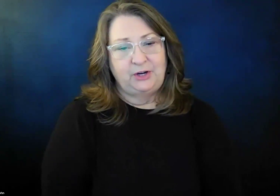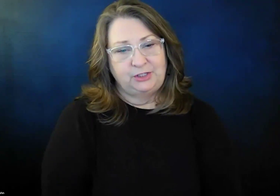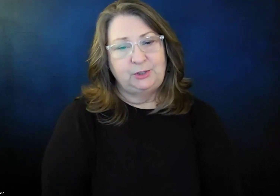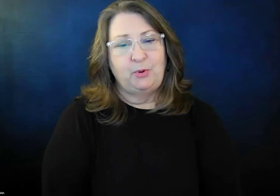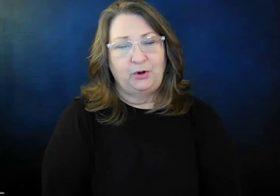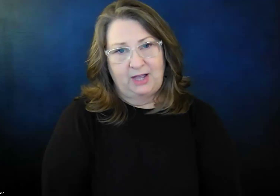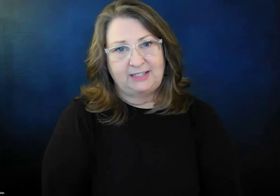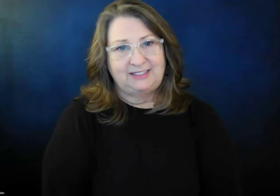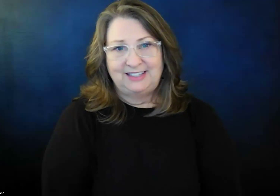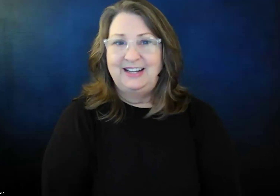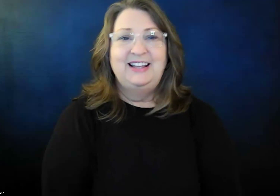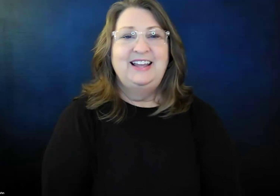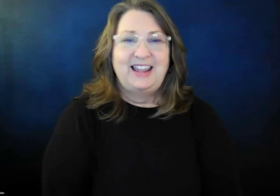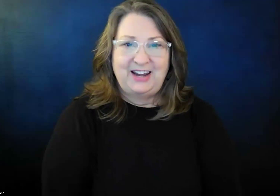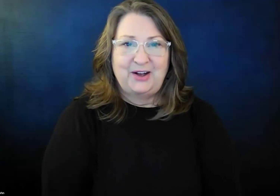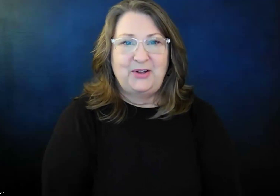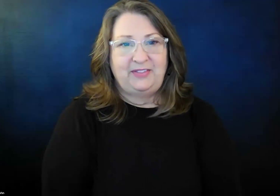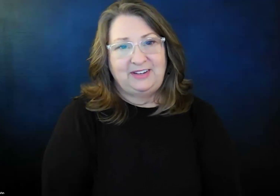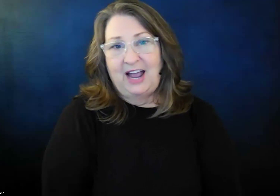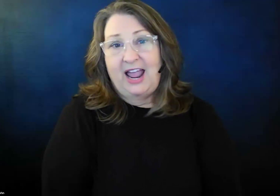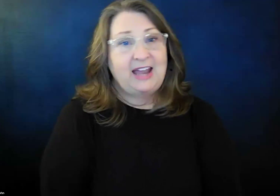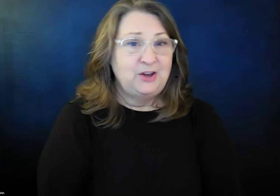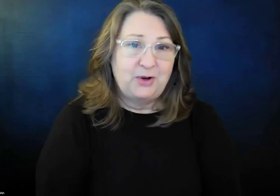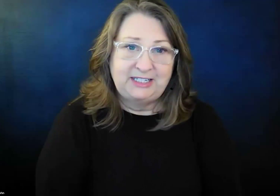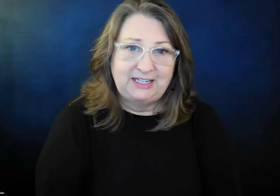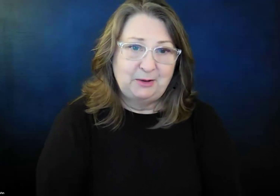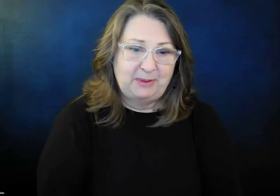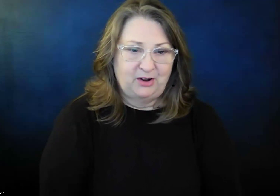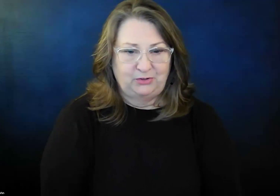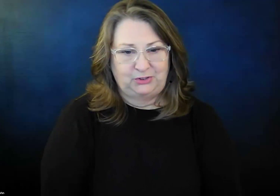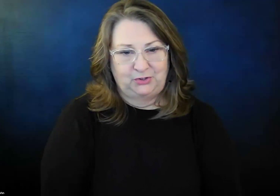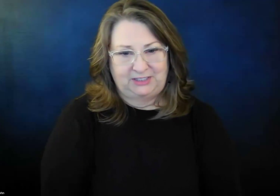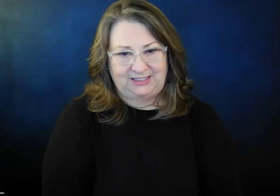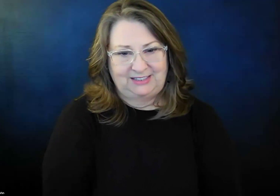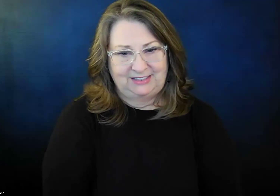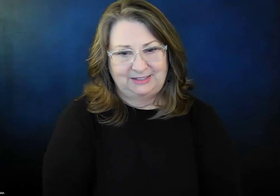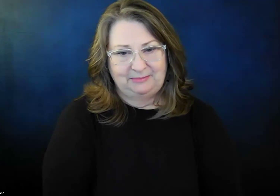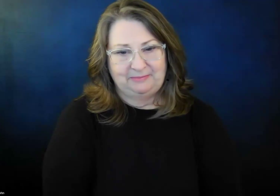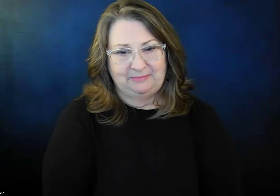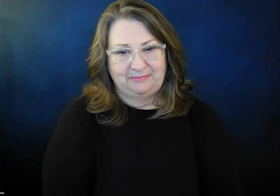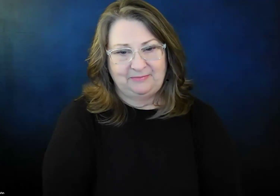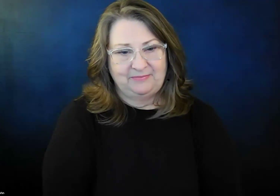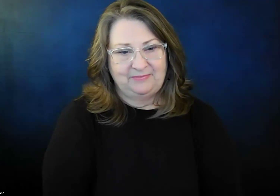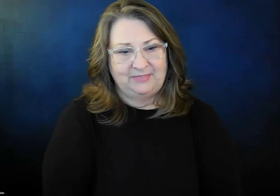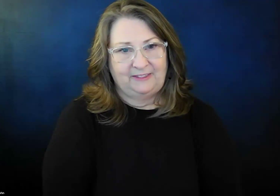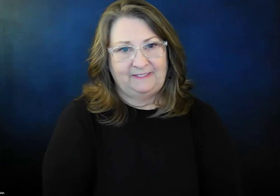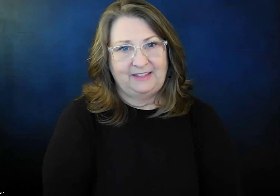services out there to support us, you know, and I had no idea about all those services.